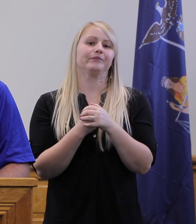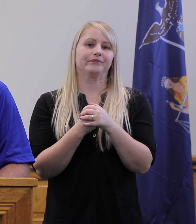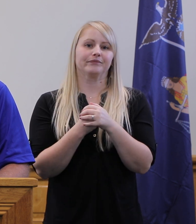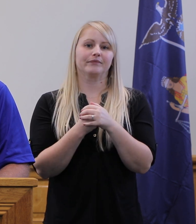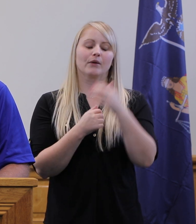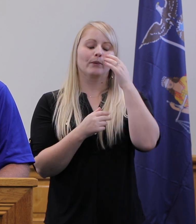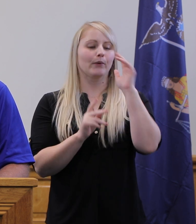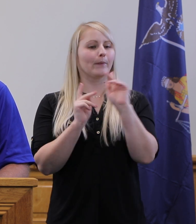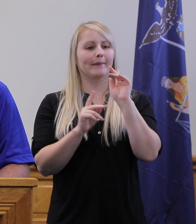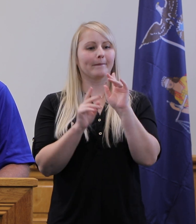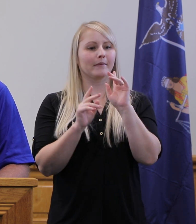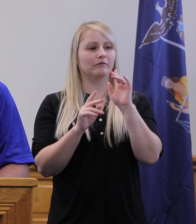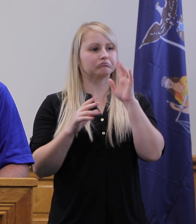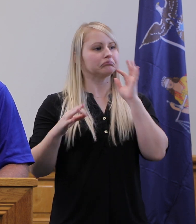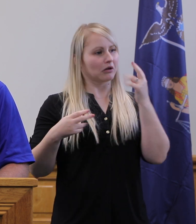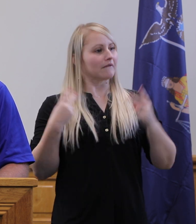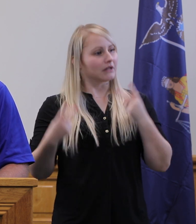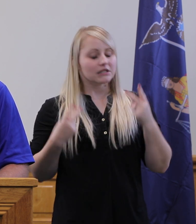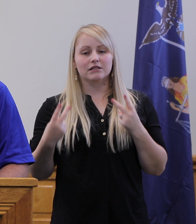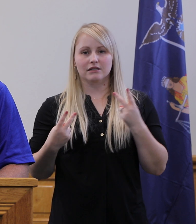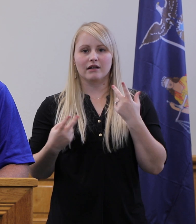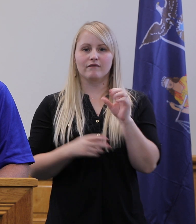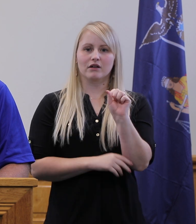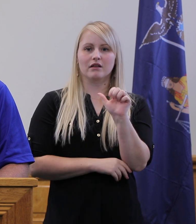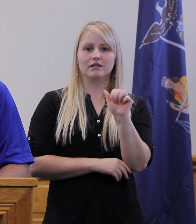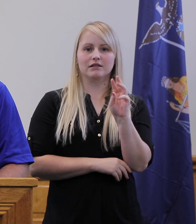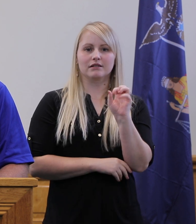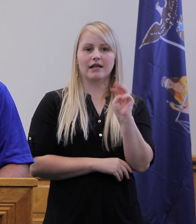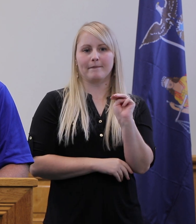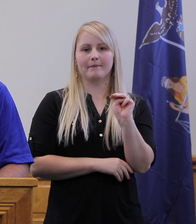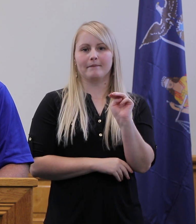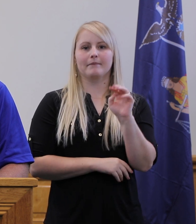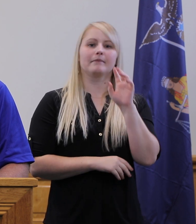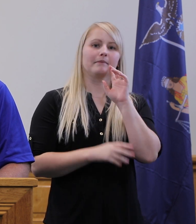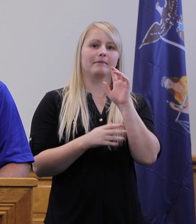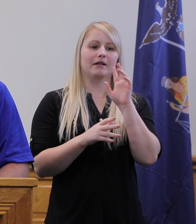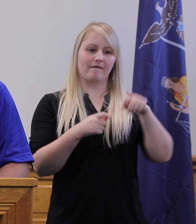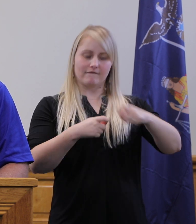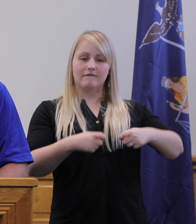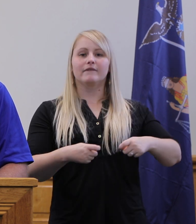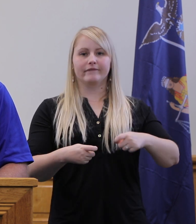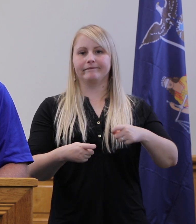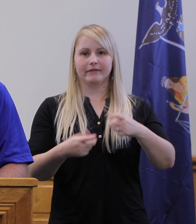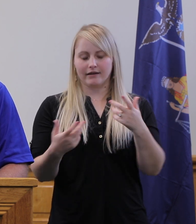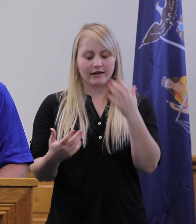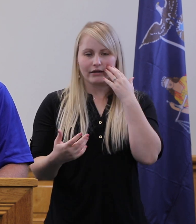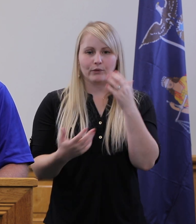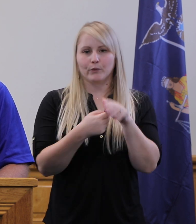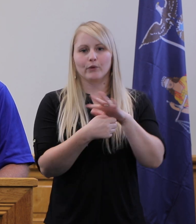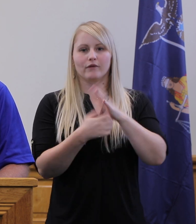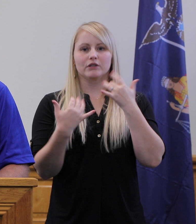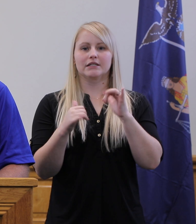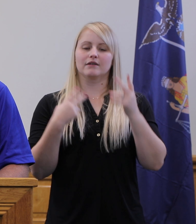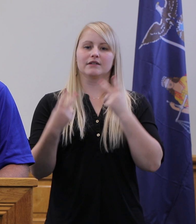We know that people are choosing to visit Oswego County for the salmon run this fall, regardless of COVID. The health and safety of our residents and